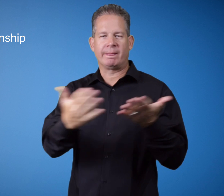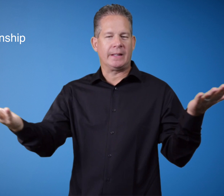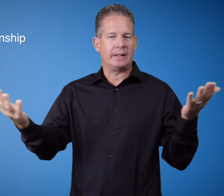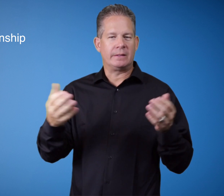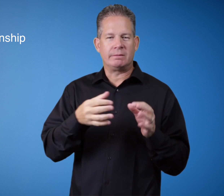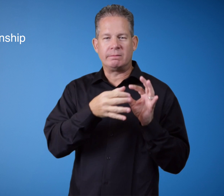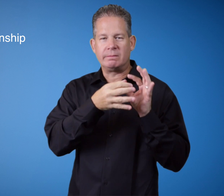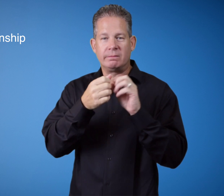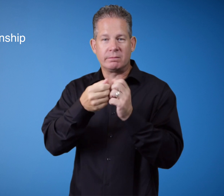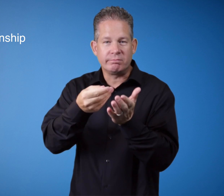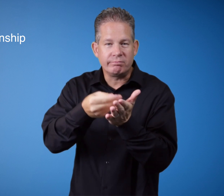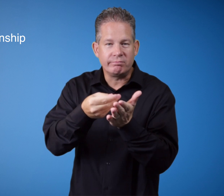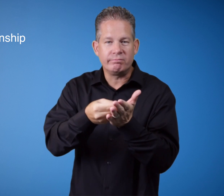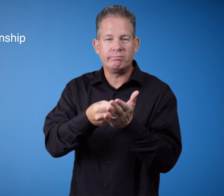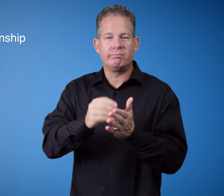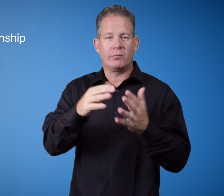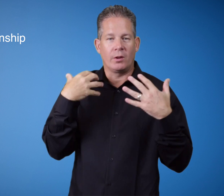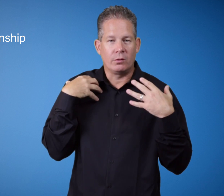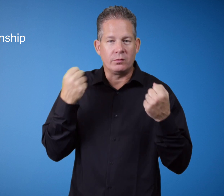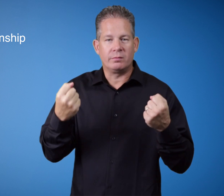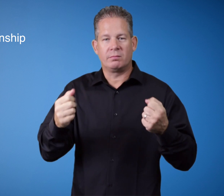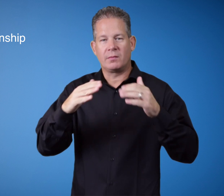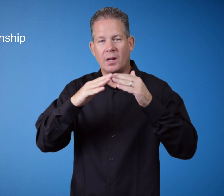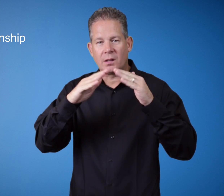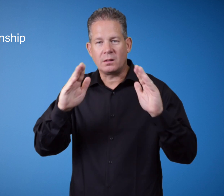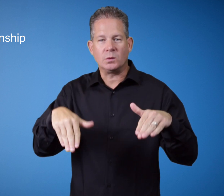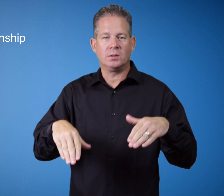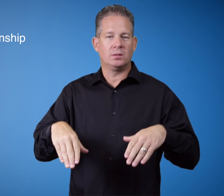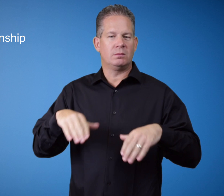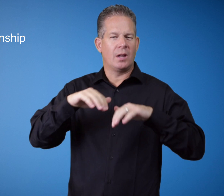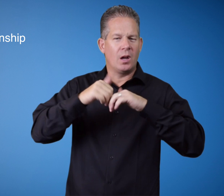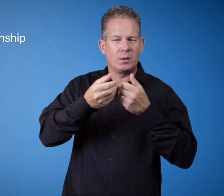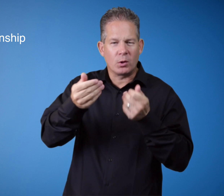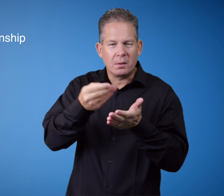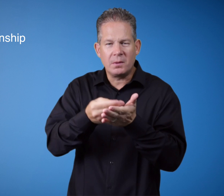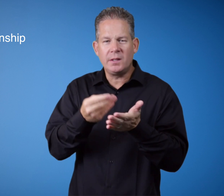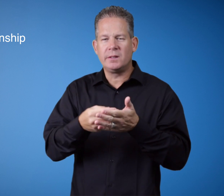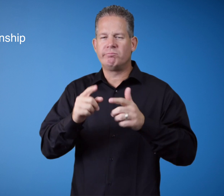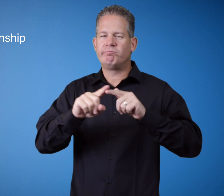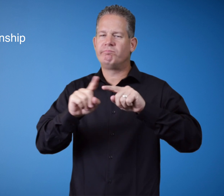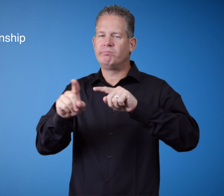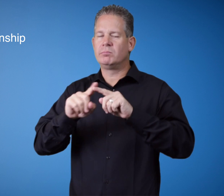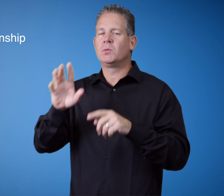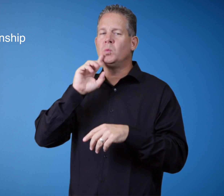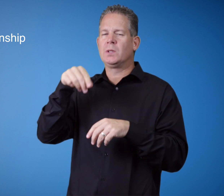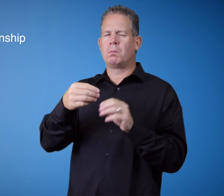you. This can range from your finances, your health, your house, how your money is spent, and